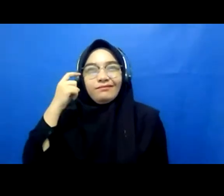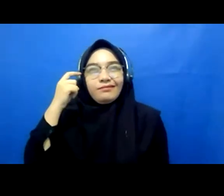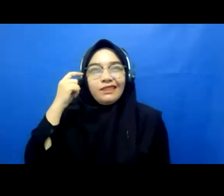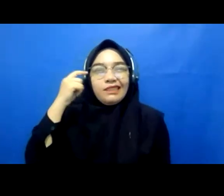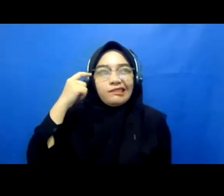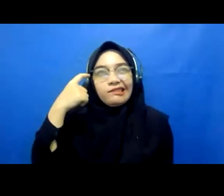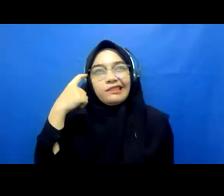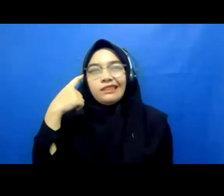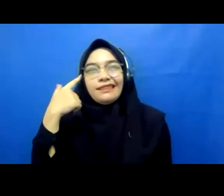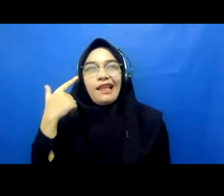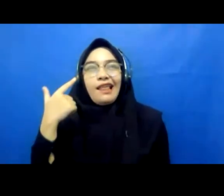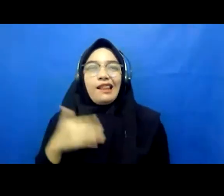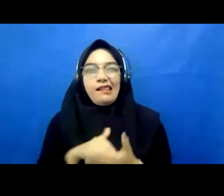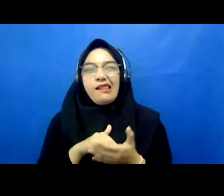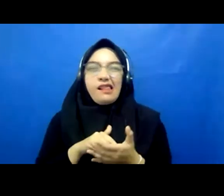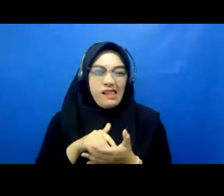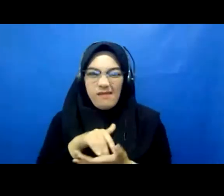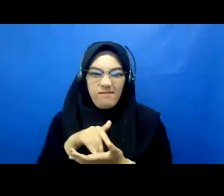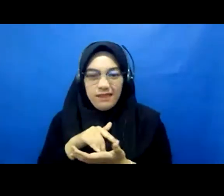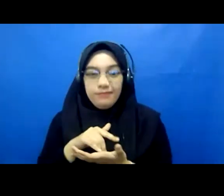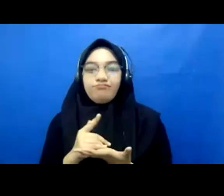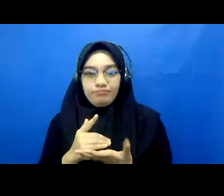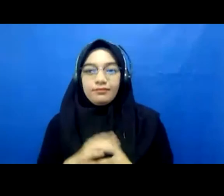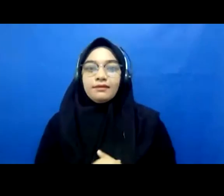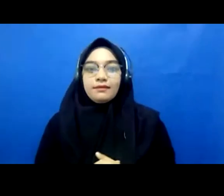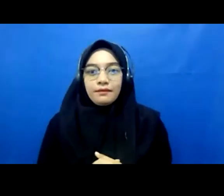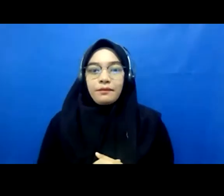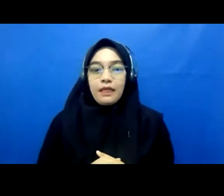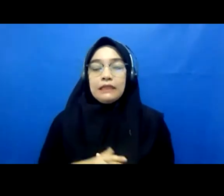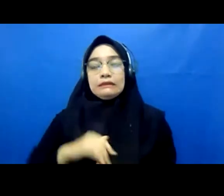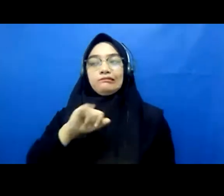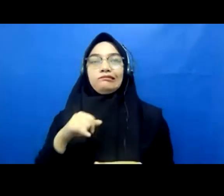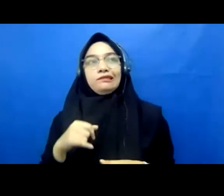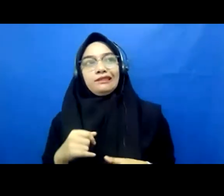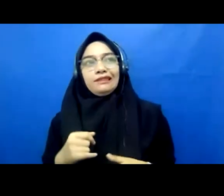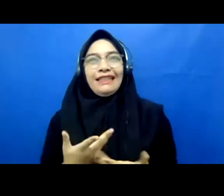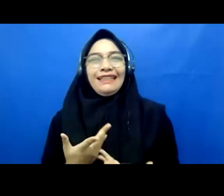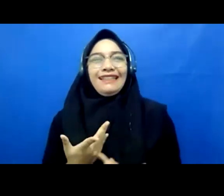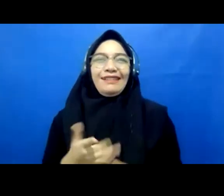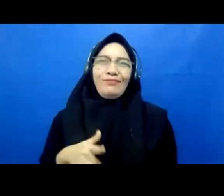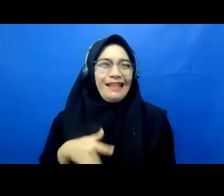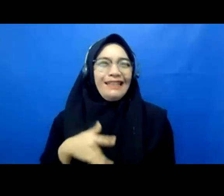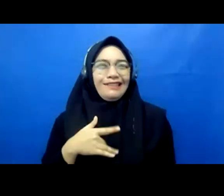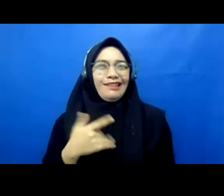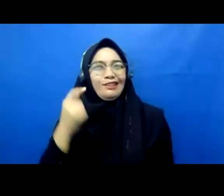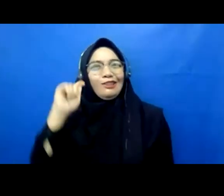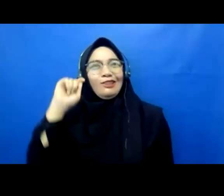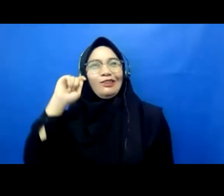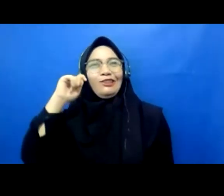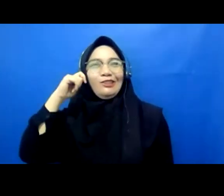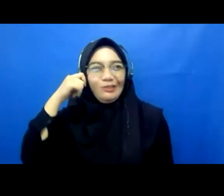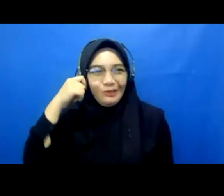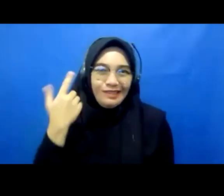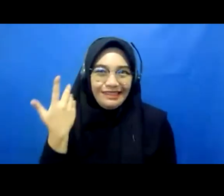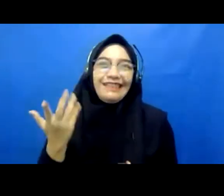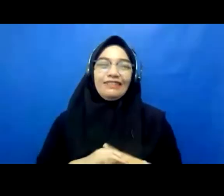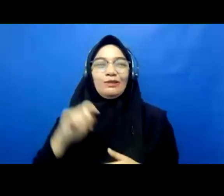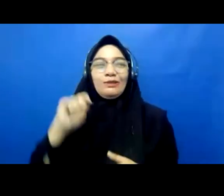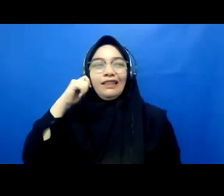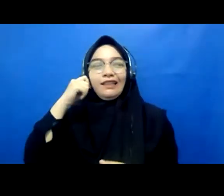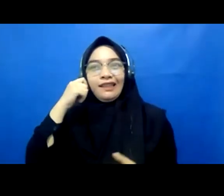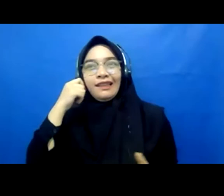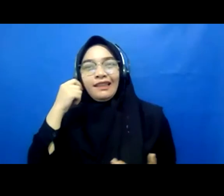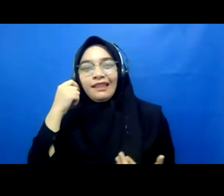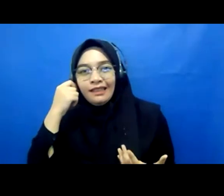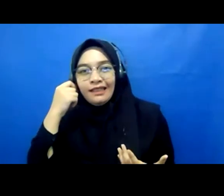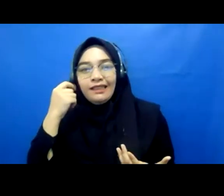that it's very difficult for anybody to position themselves as an expert on. I always sort of hate this term. Inclusion means different things to